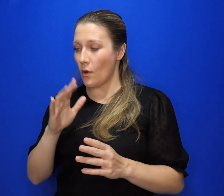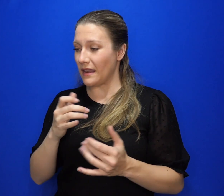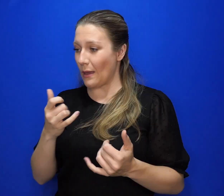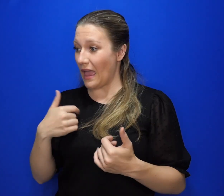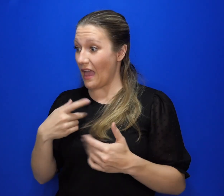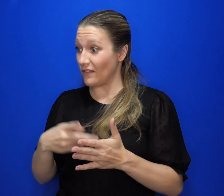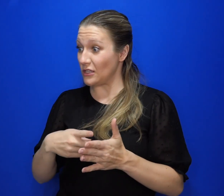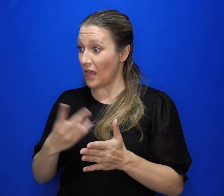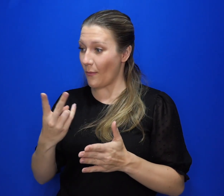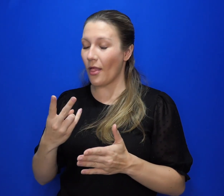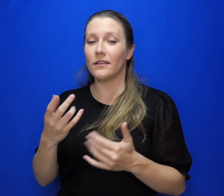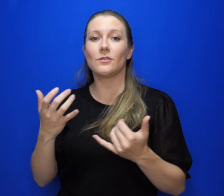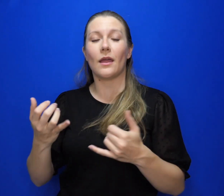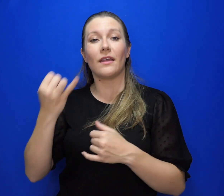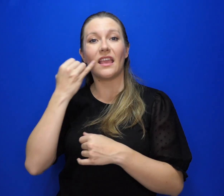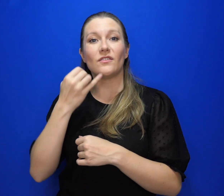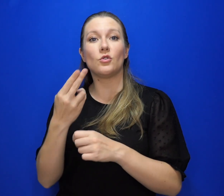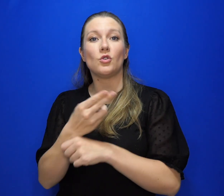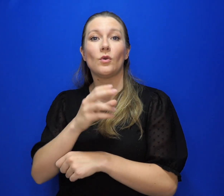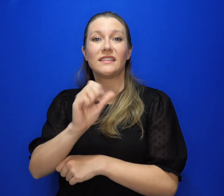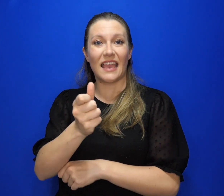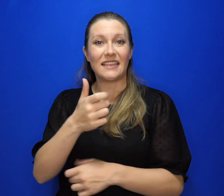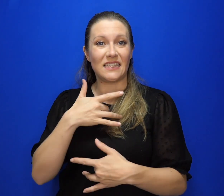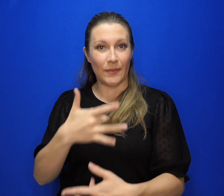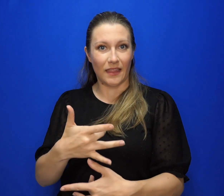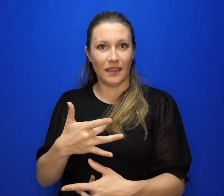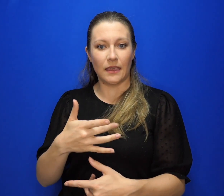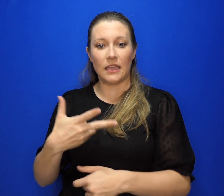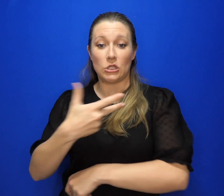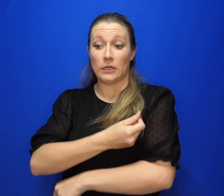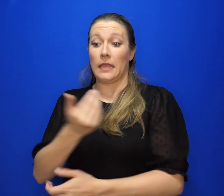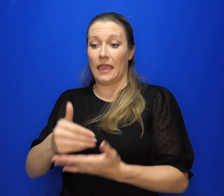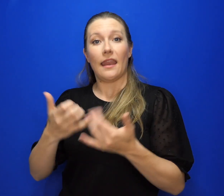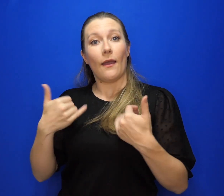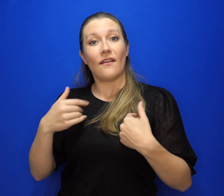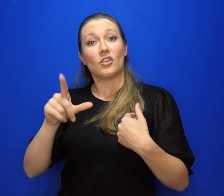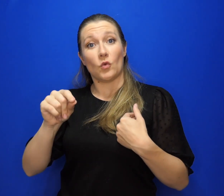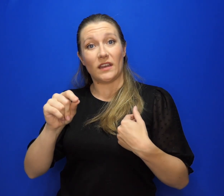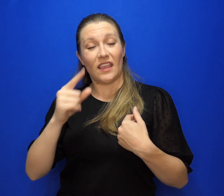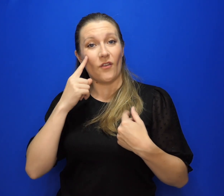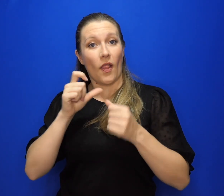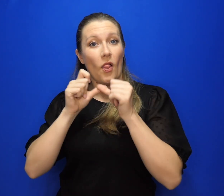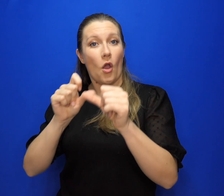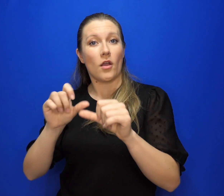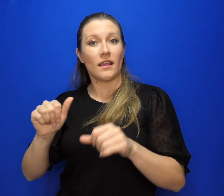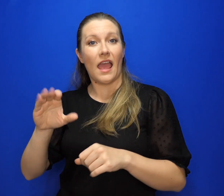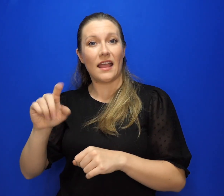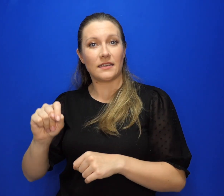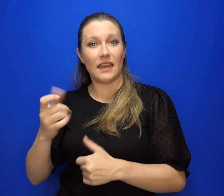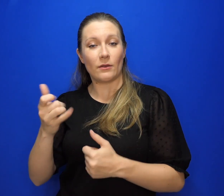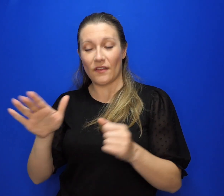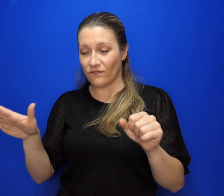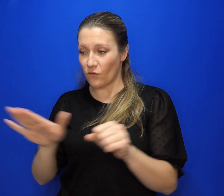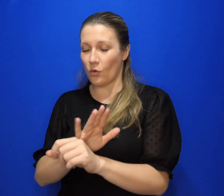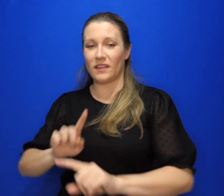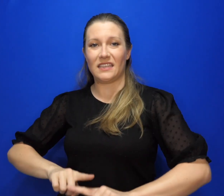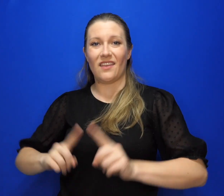I have 20 units of my long acting going. It's almost, I mean, it's a completely different game now, right? Like, because it's